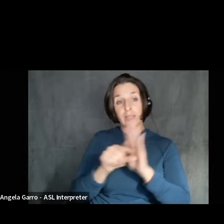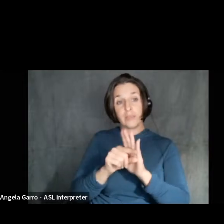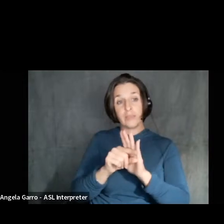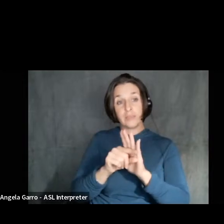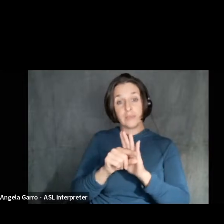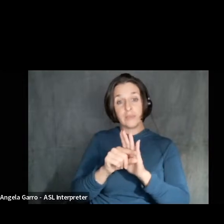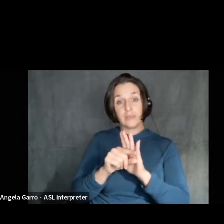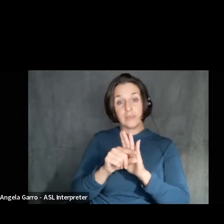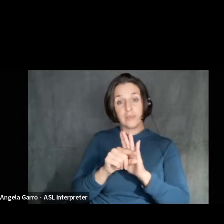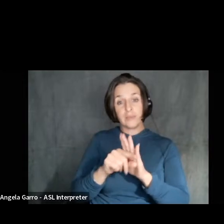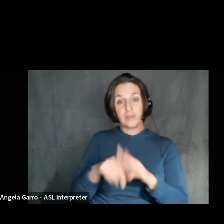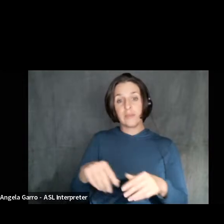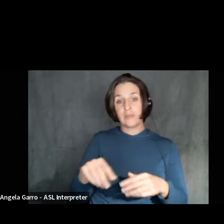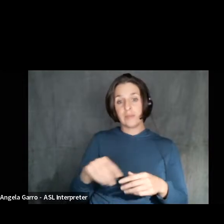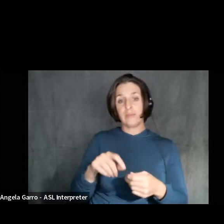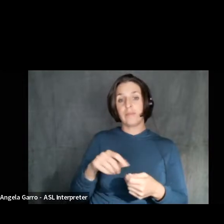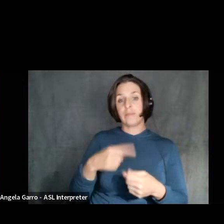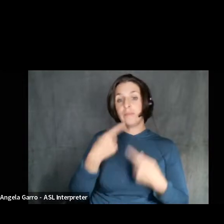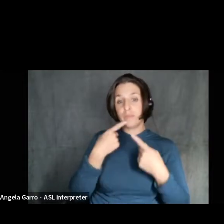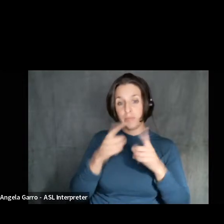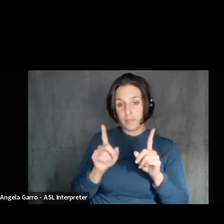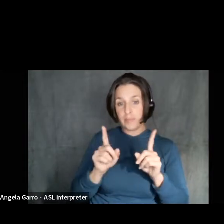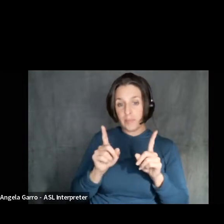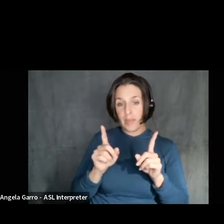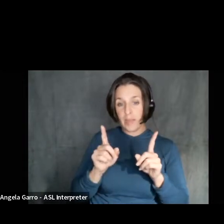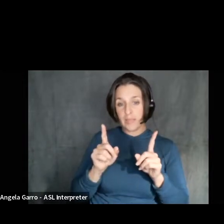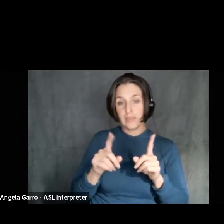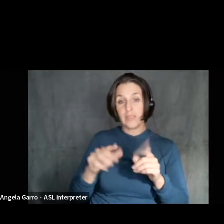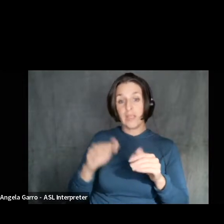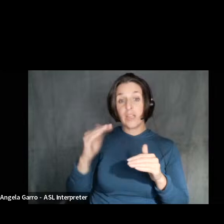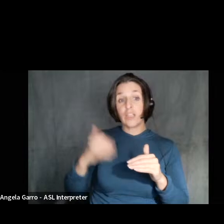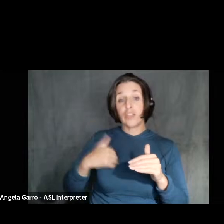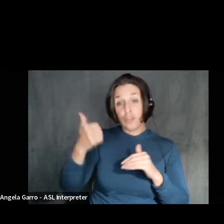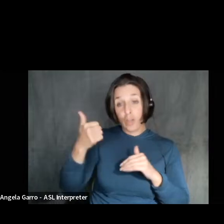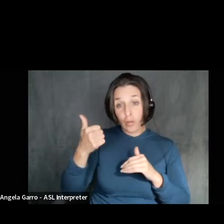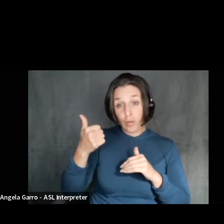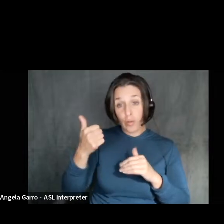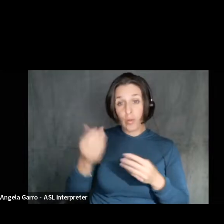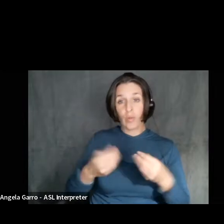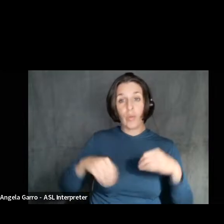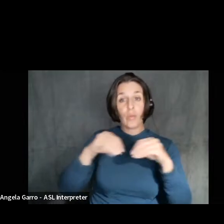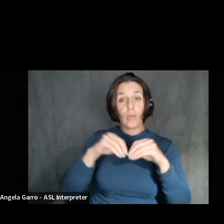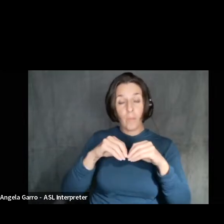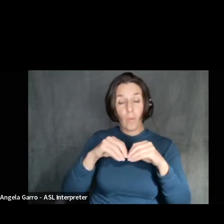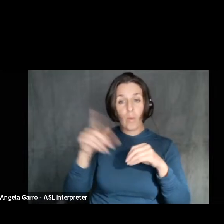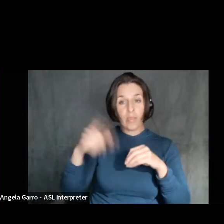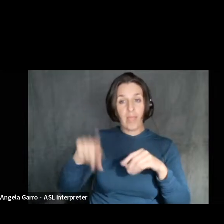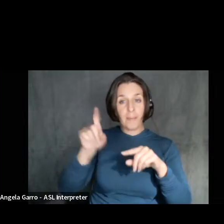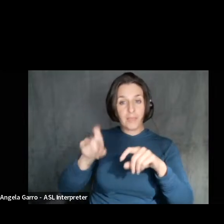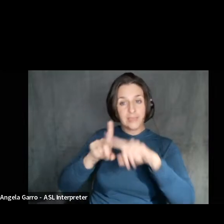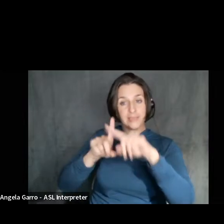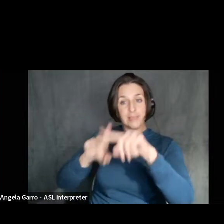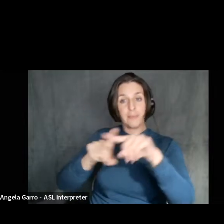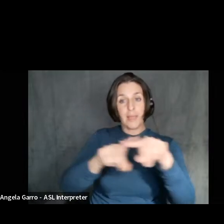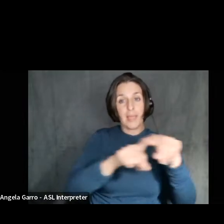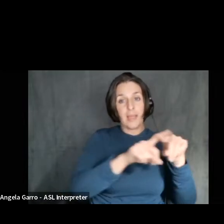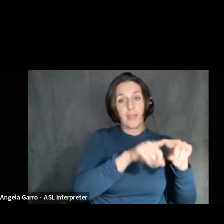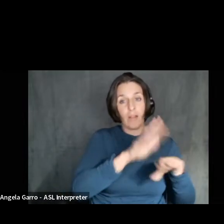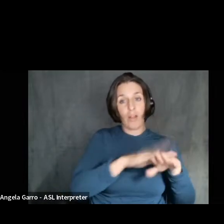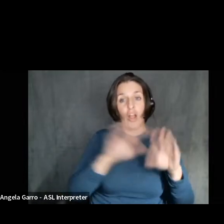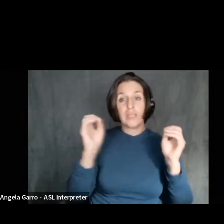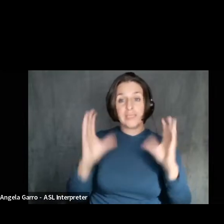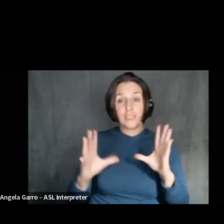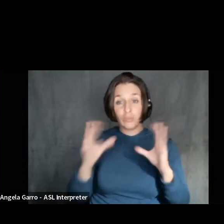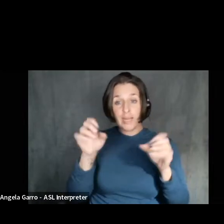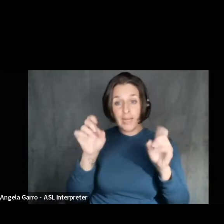with particular cogency. The younger the pupil, the more they must depend upon their teacher and their